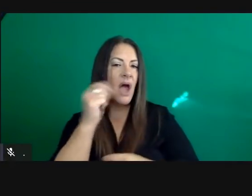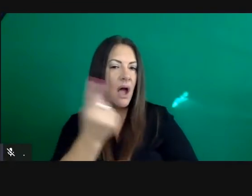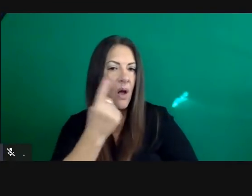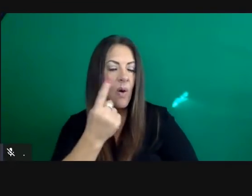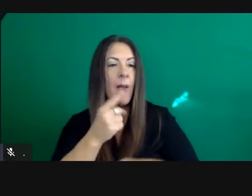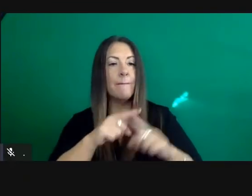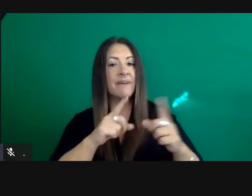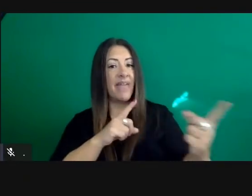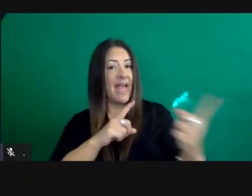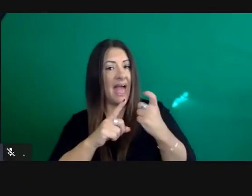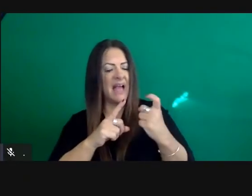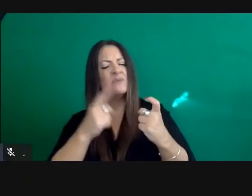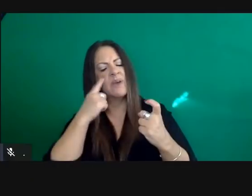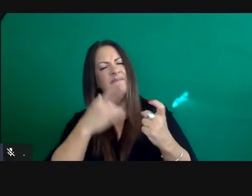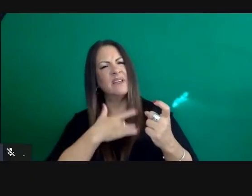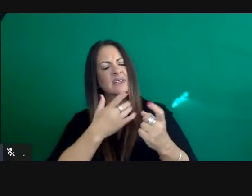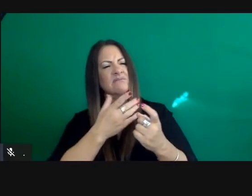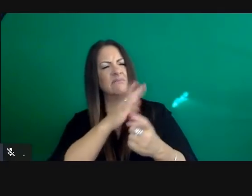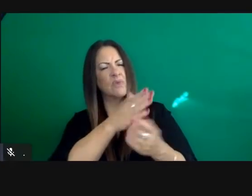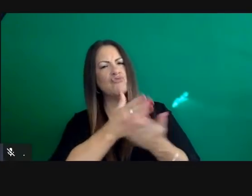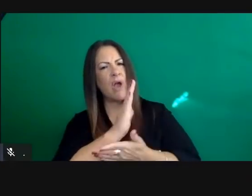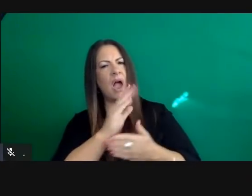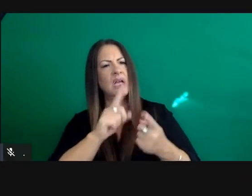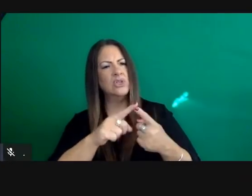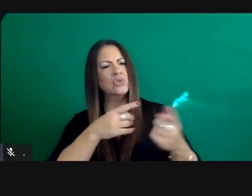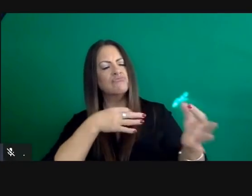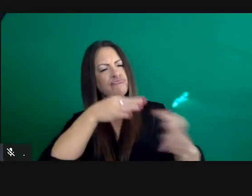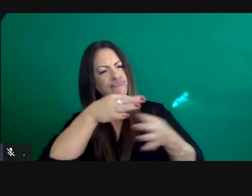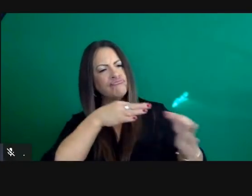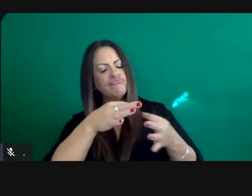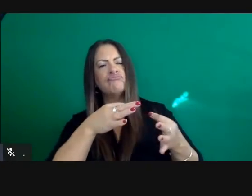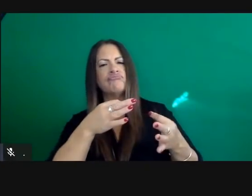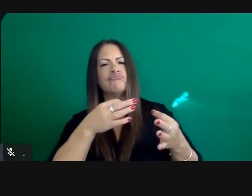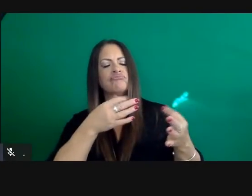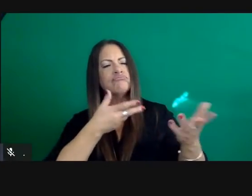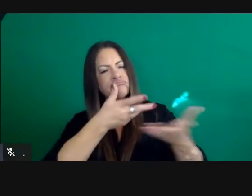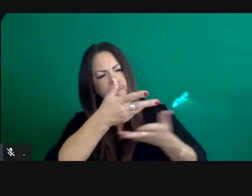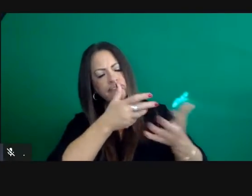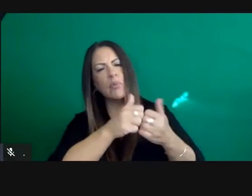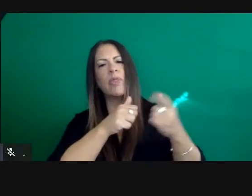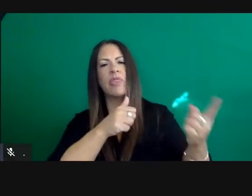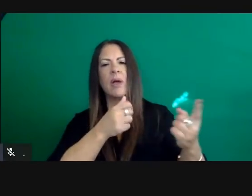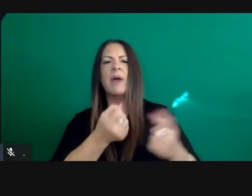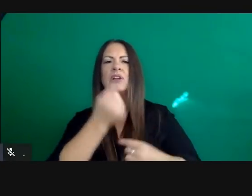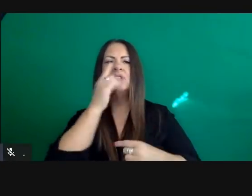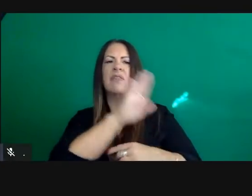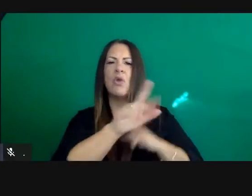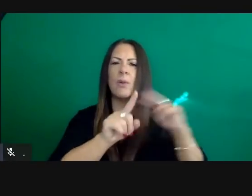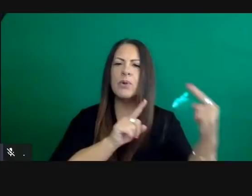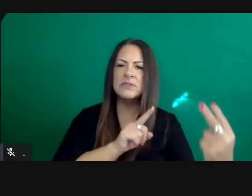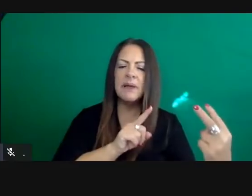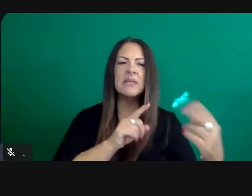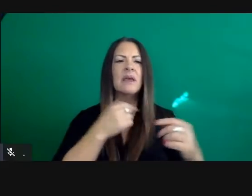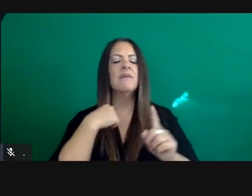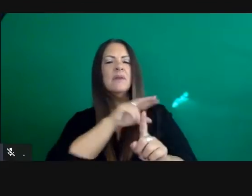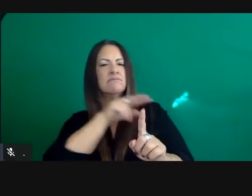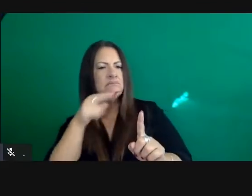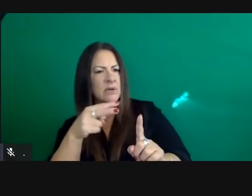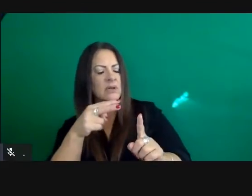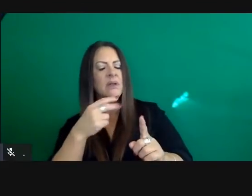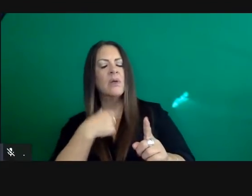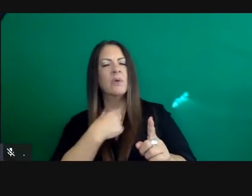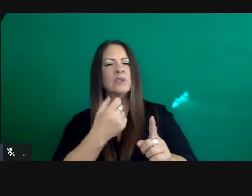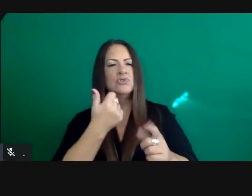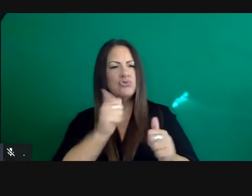to enter into that conversation and understand it, understand the perspective of the county, their leadership, their public health team.